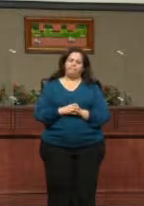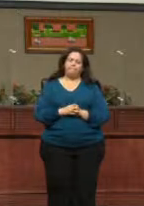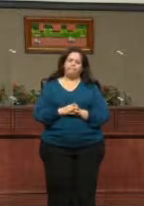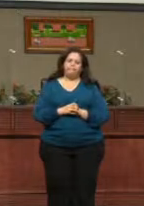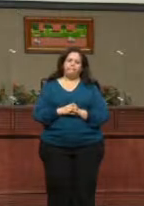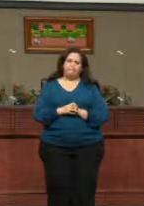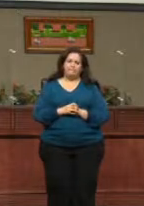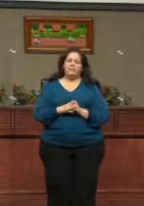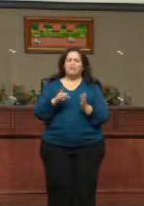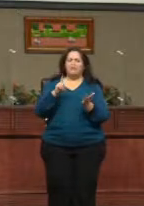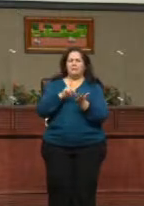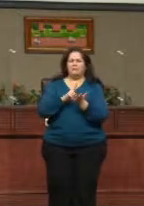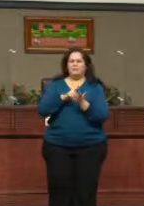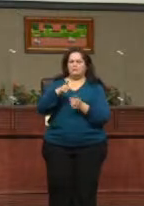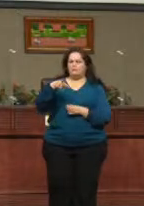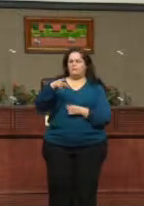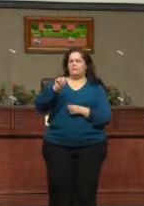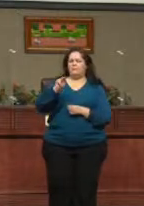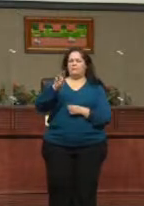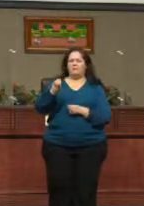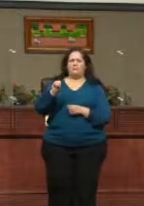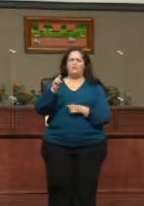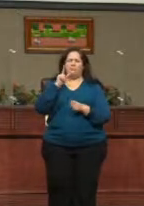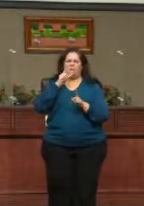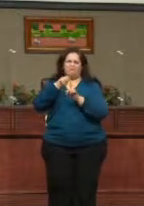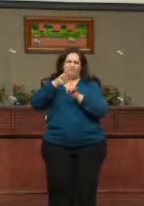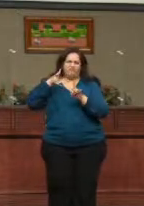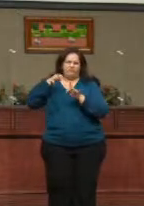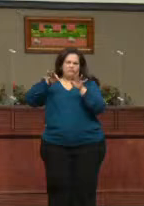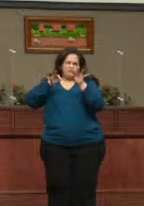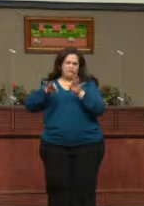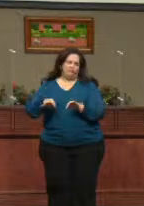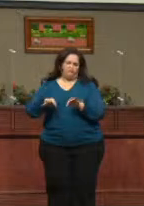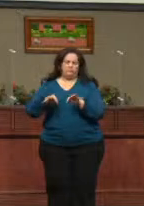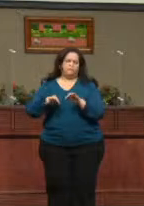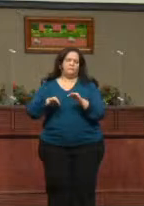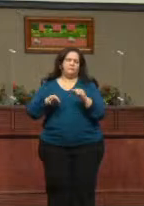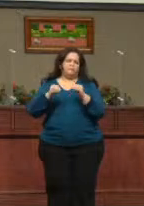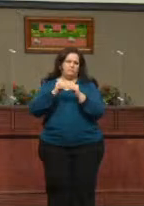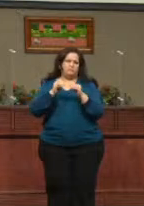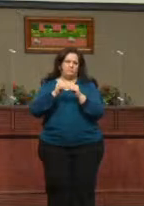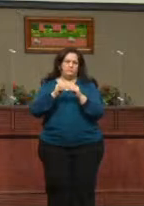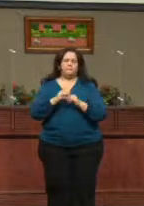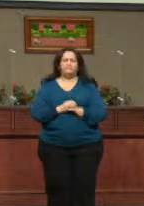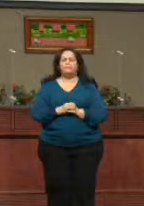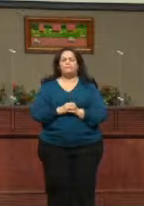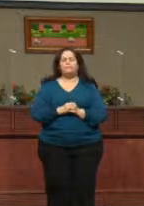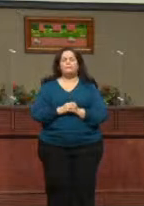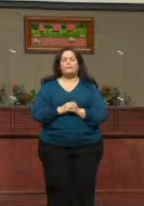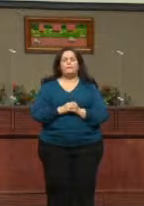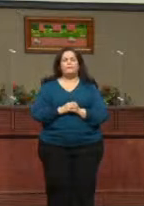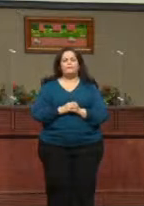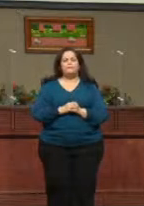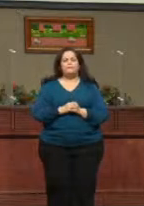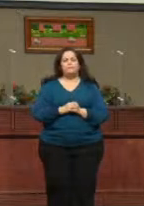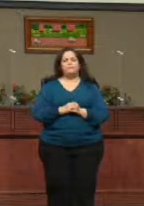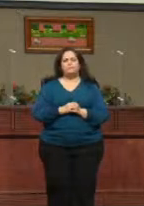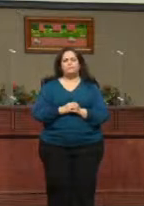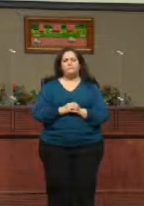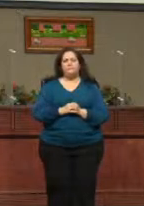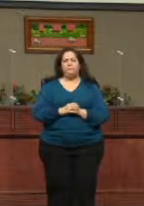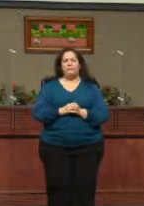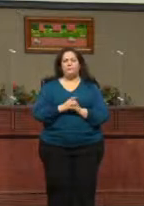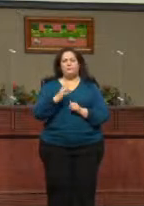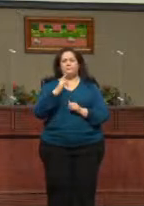Again, Dr. Pino will get into the details of the numbers. Again, we do offer